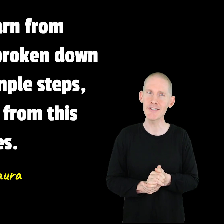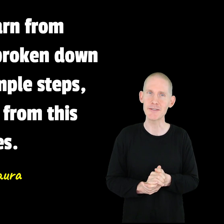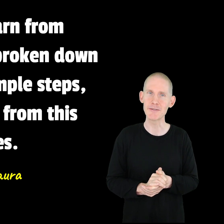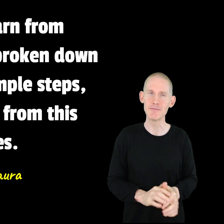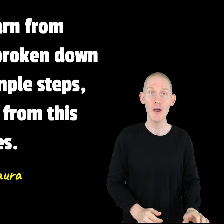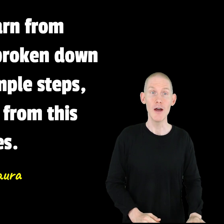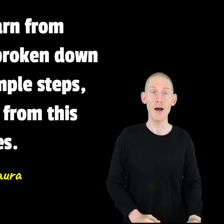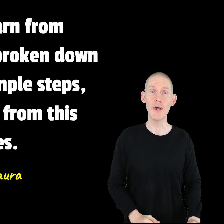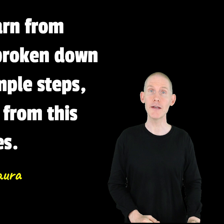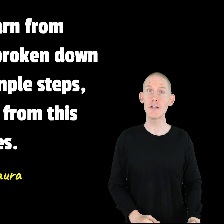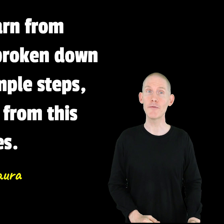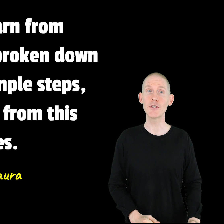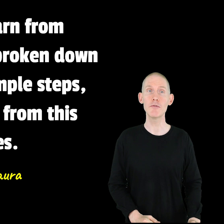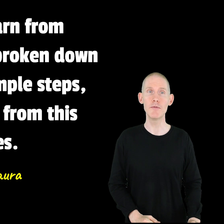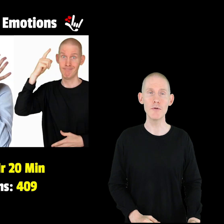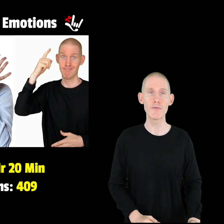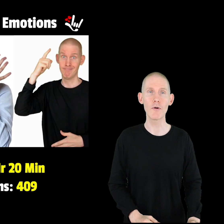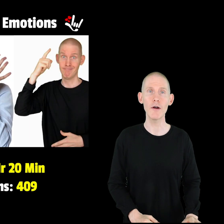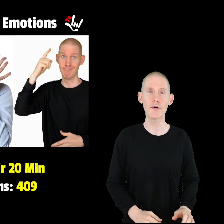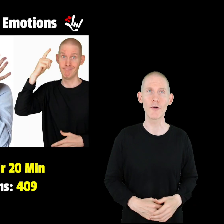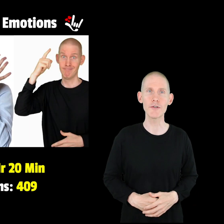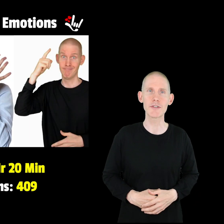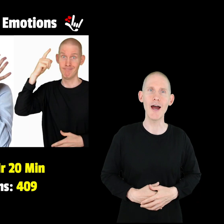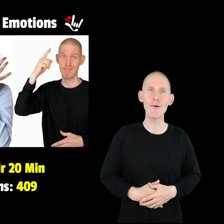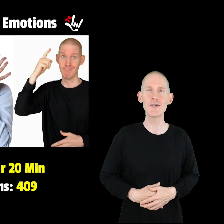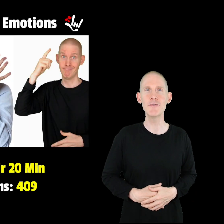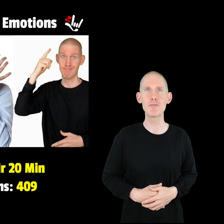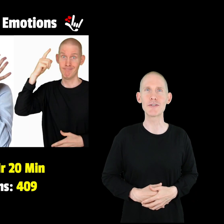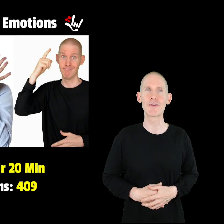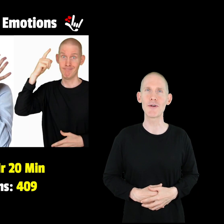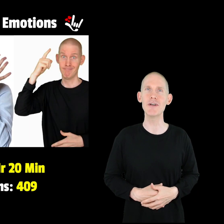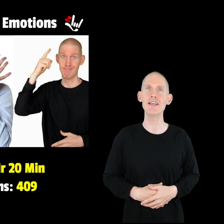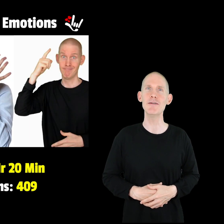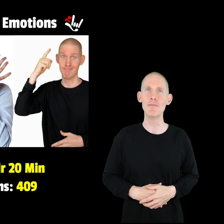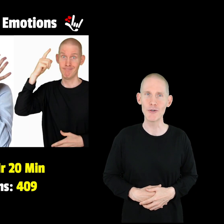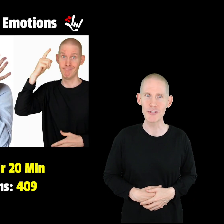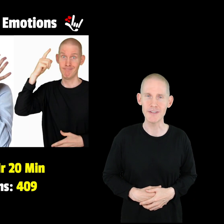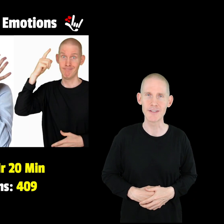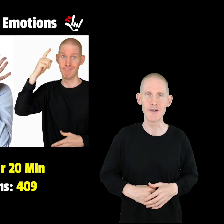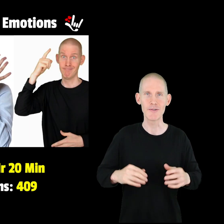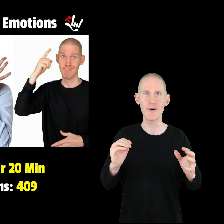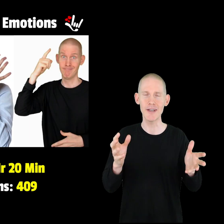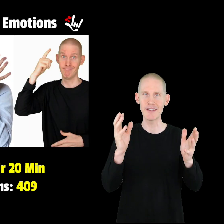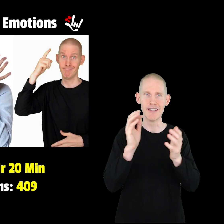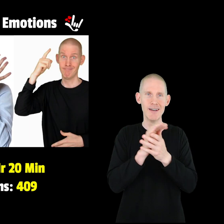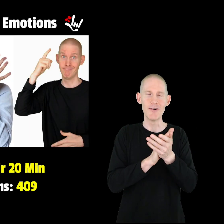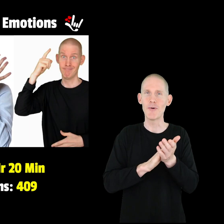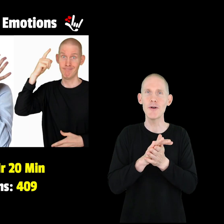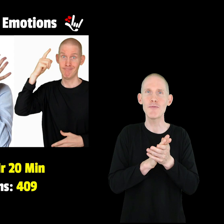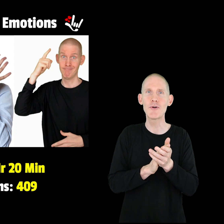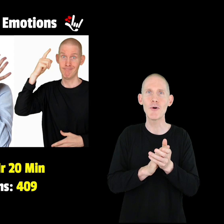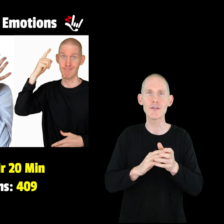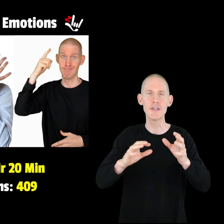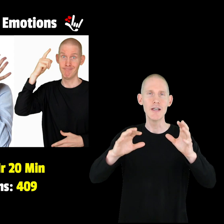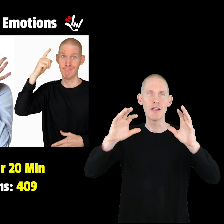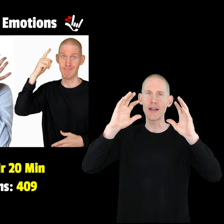classes. Amanda left this review for our course, How Are You plus 30 Emotions. Right. Wonderful course. Like all